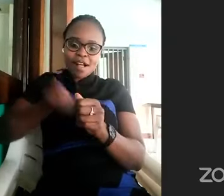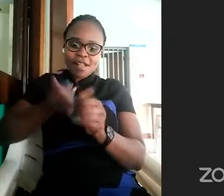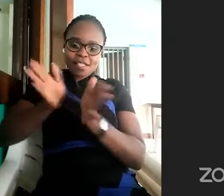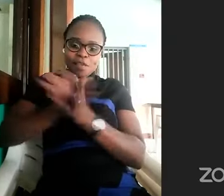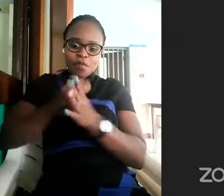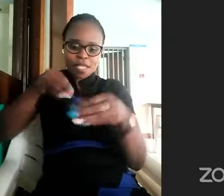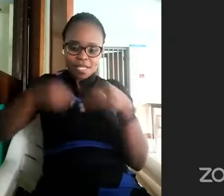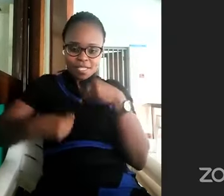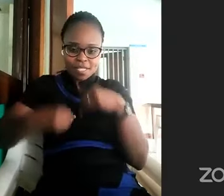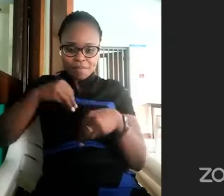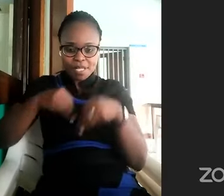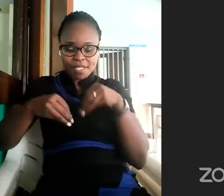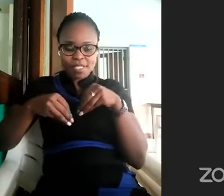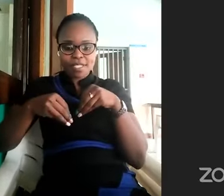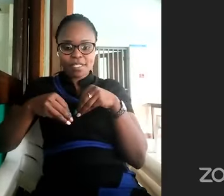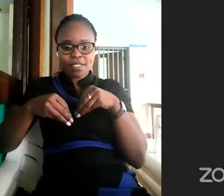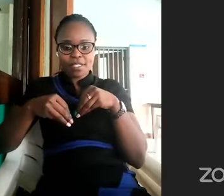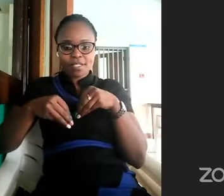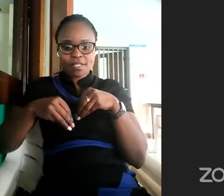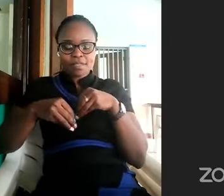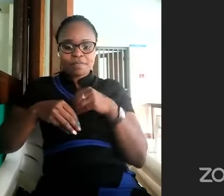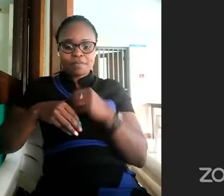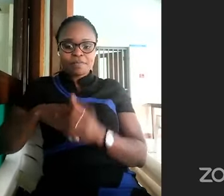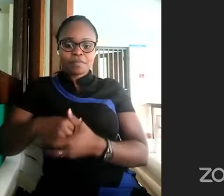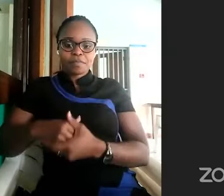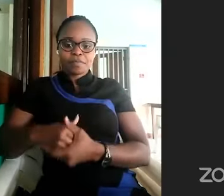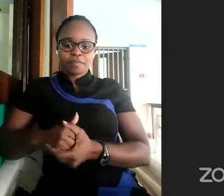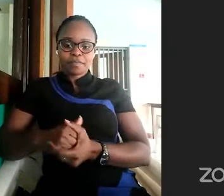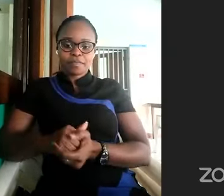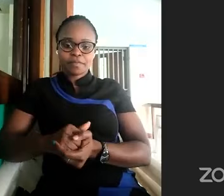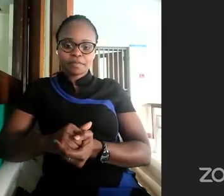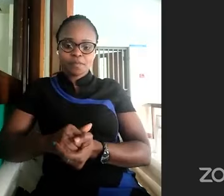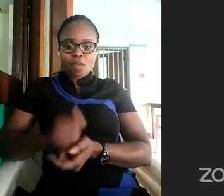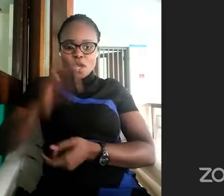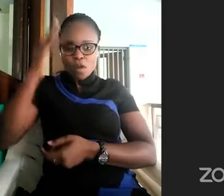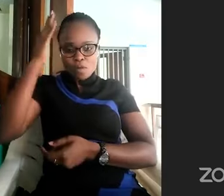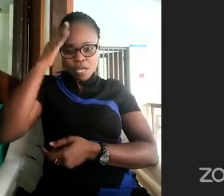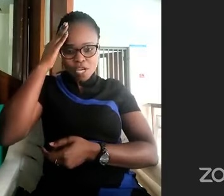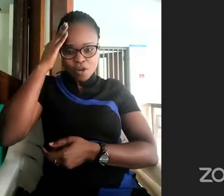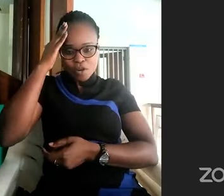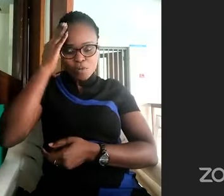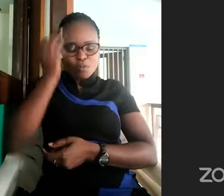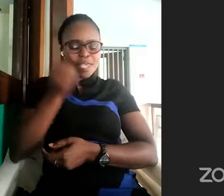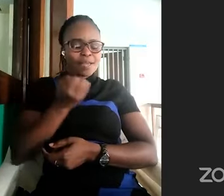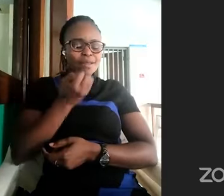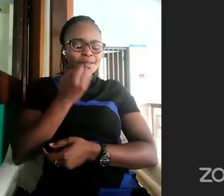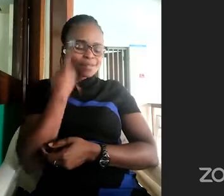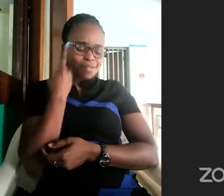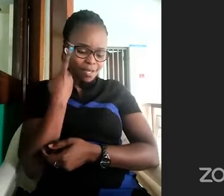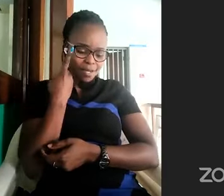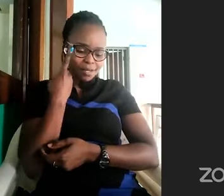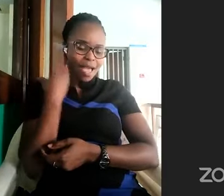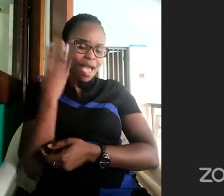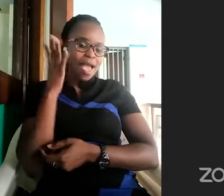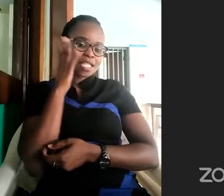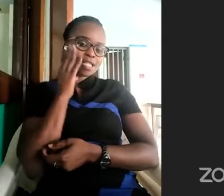the ground, and we know what they are going through. Yes, we may not be able to capture everything,